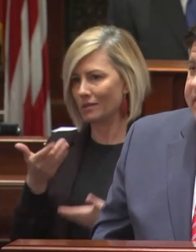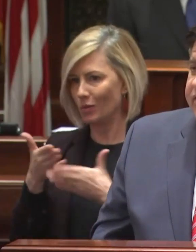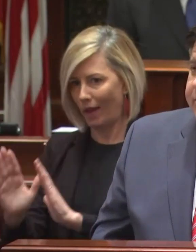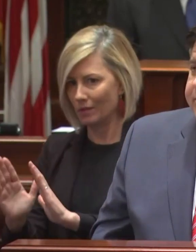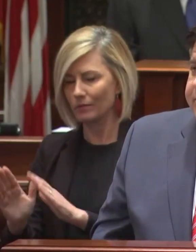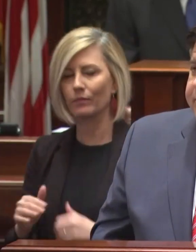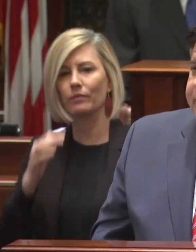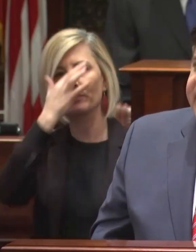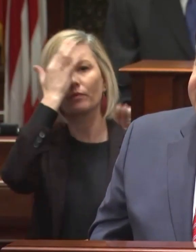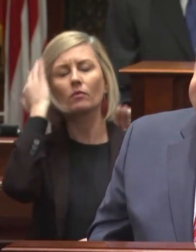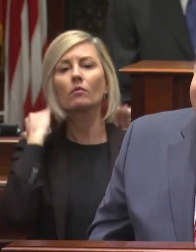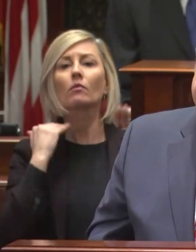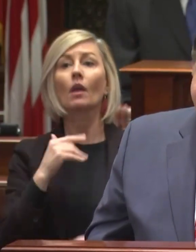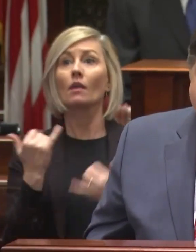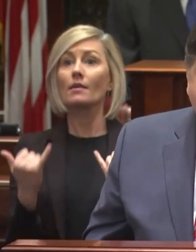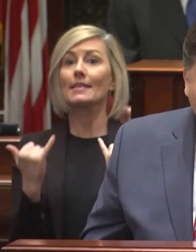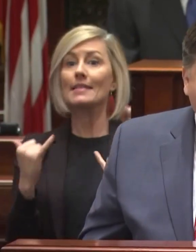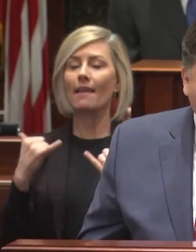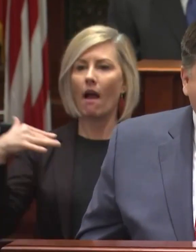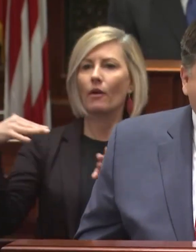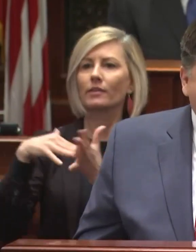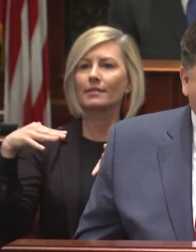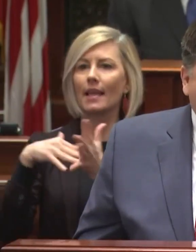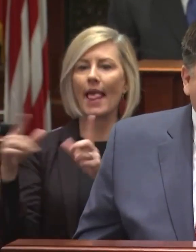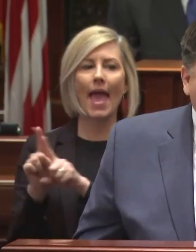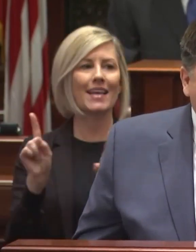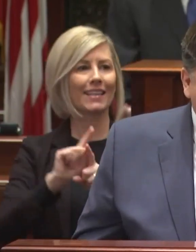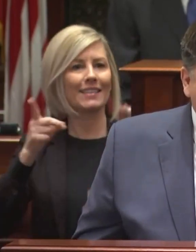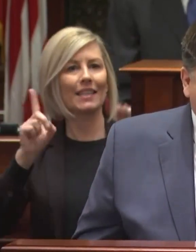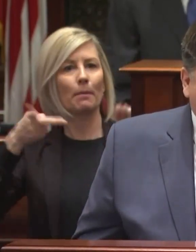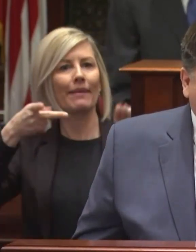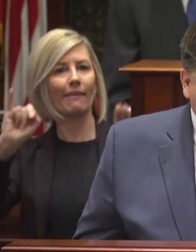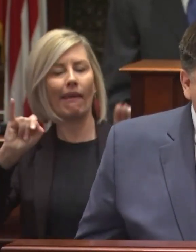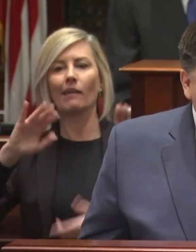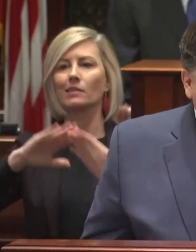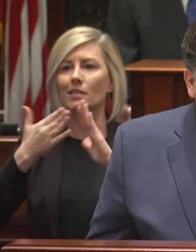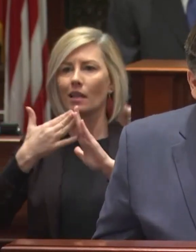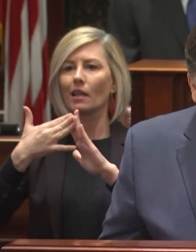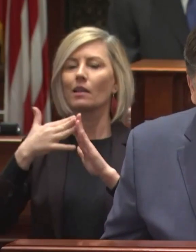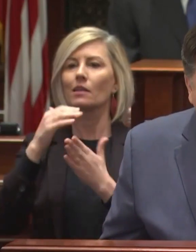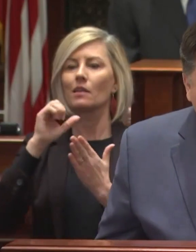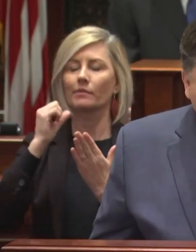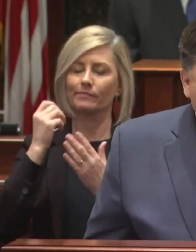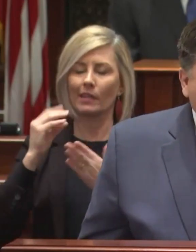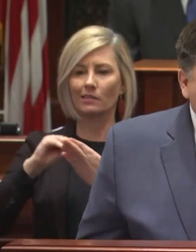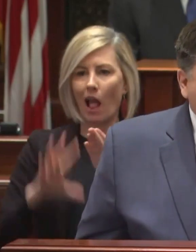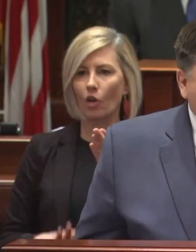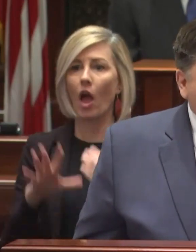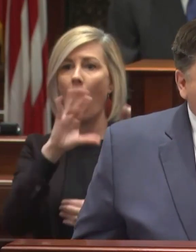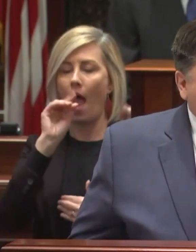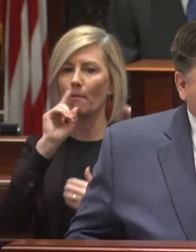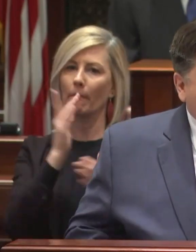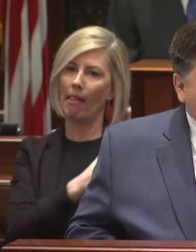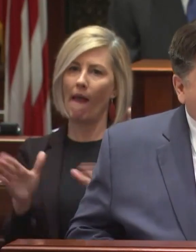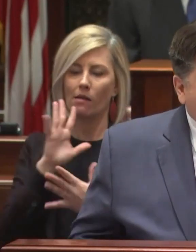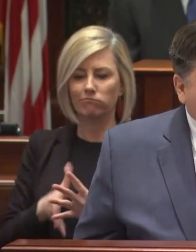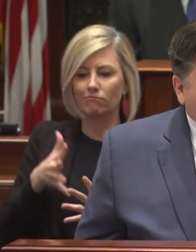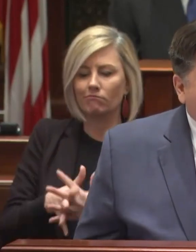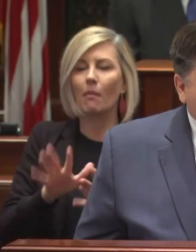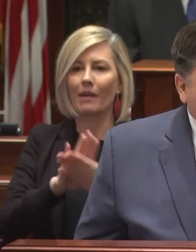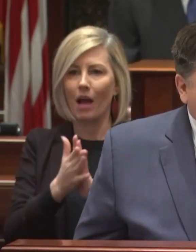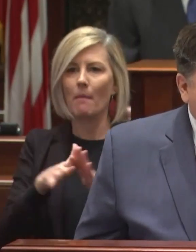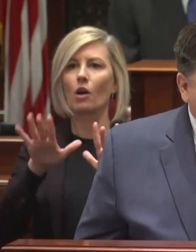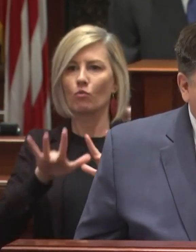do things. He's now studying as a DPI City Scholar and intends to set down roots and become a